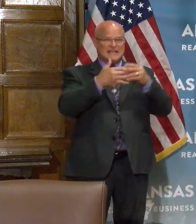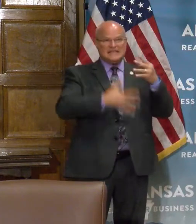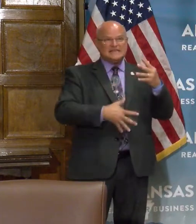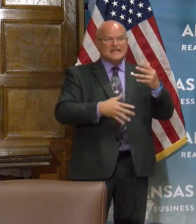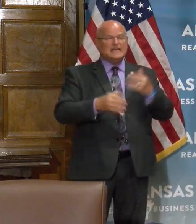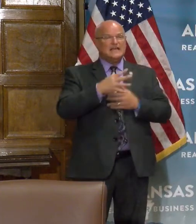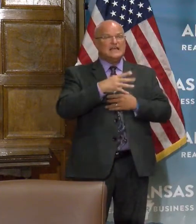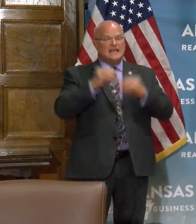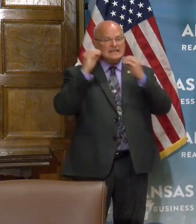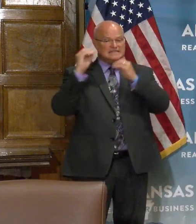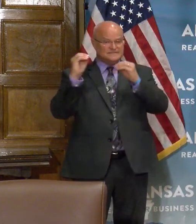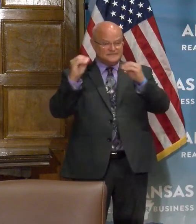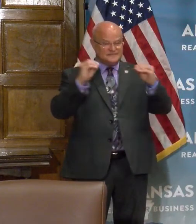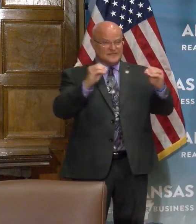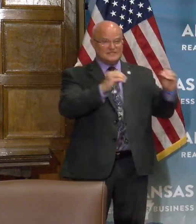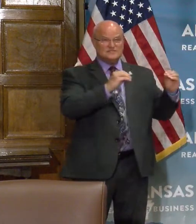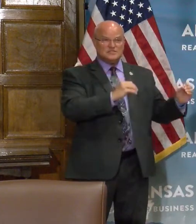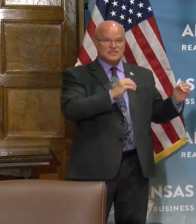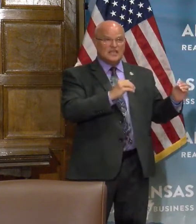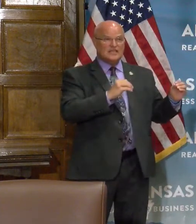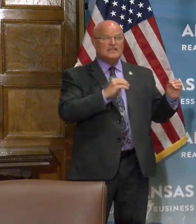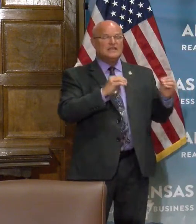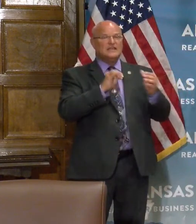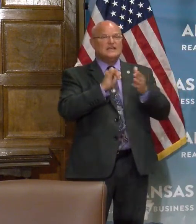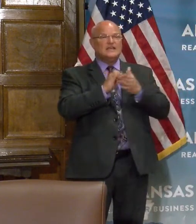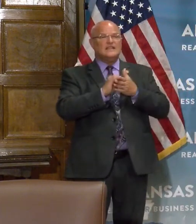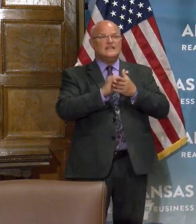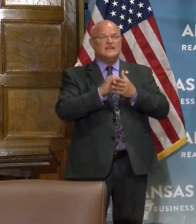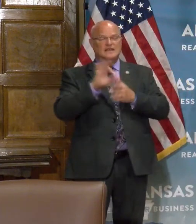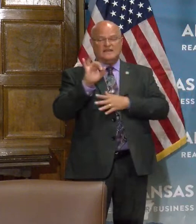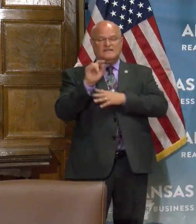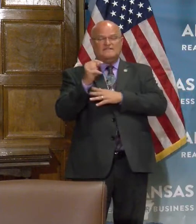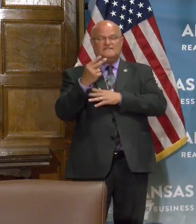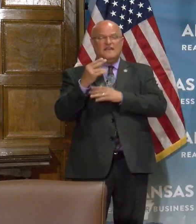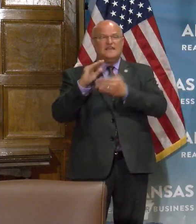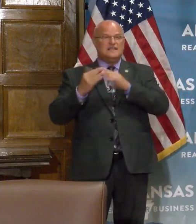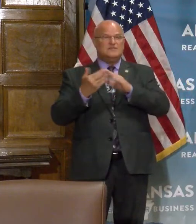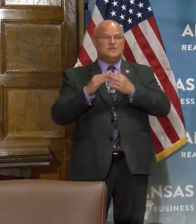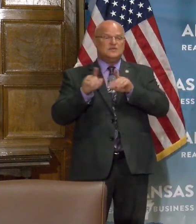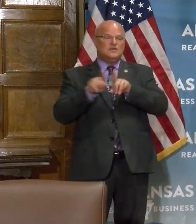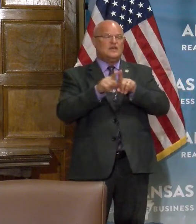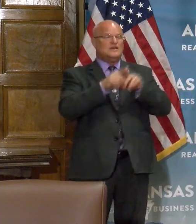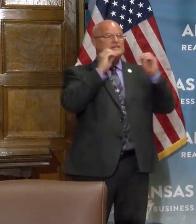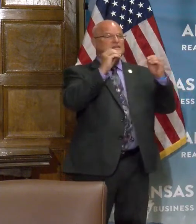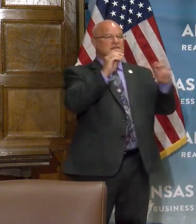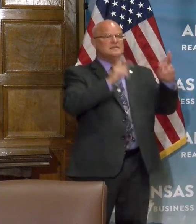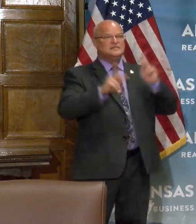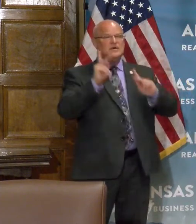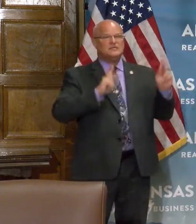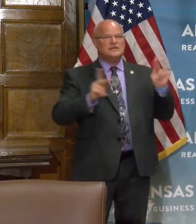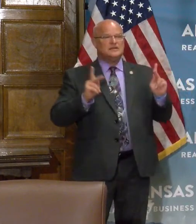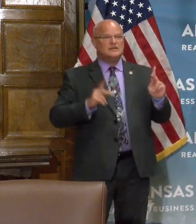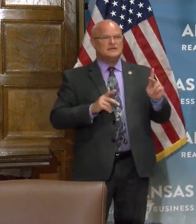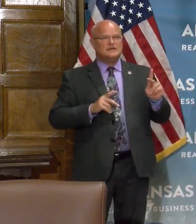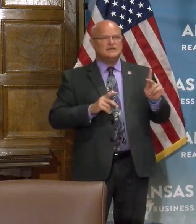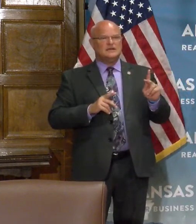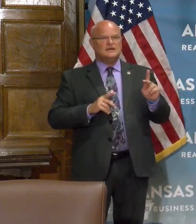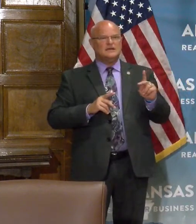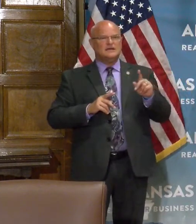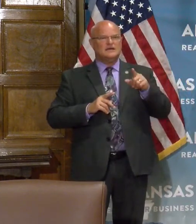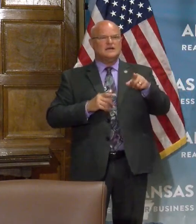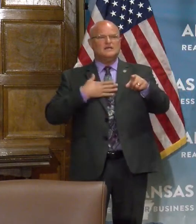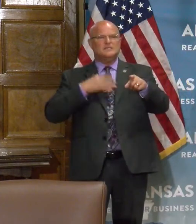guideline and educating the faith community as well as educating the public. My question is for